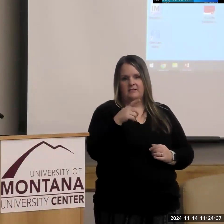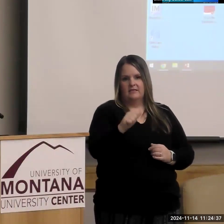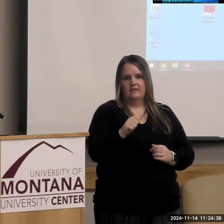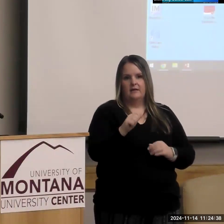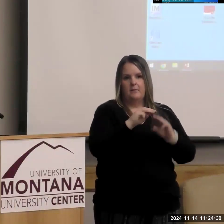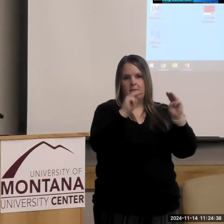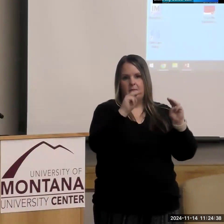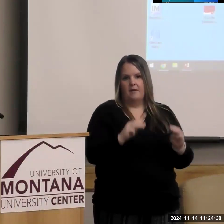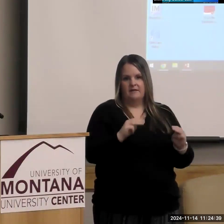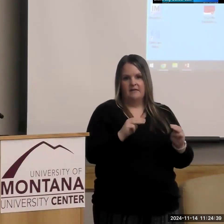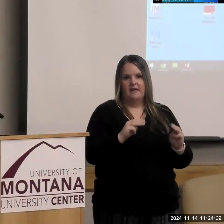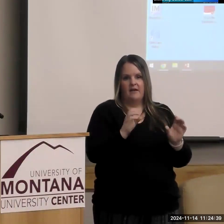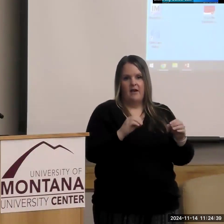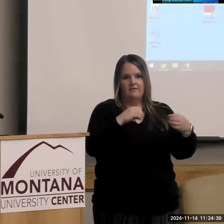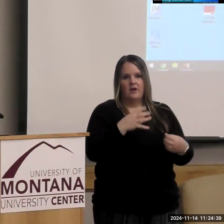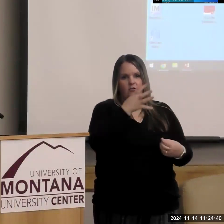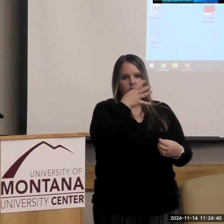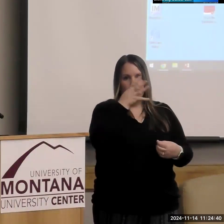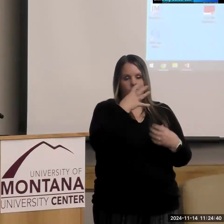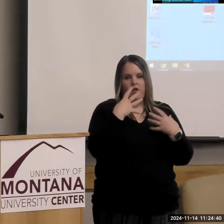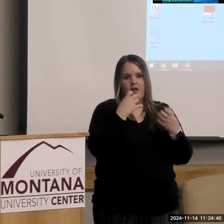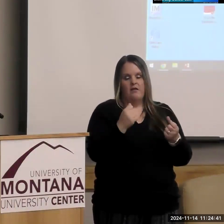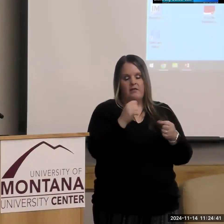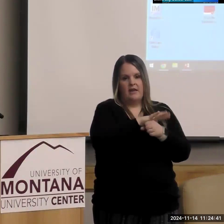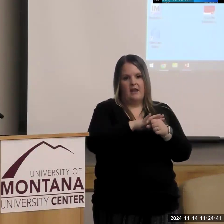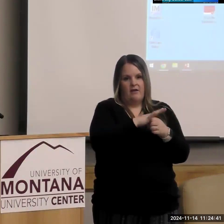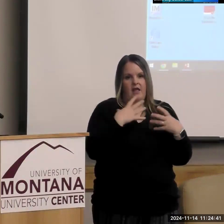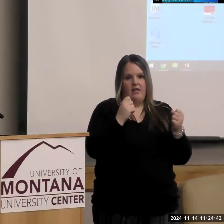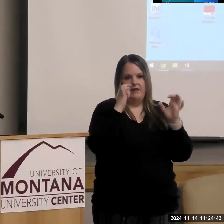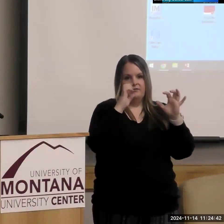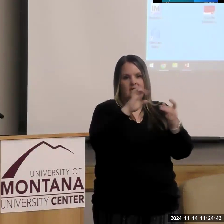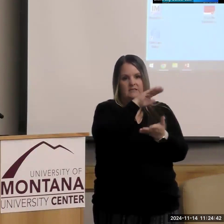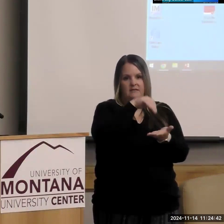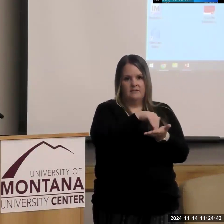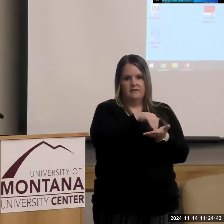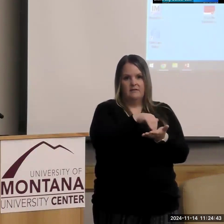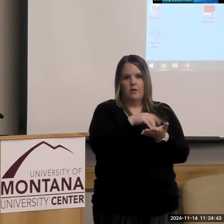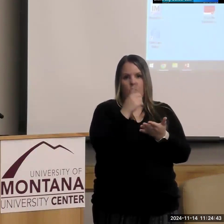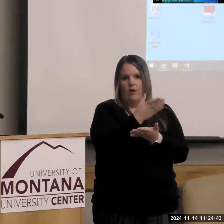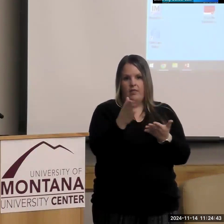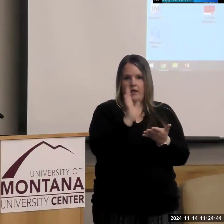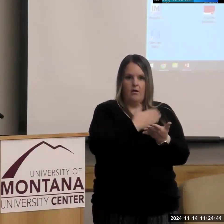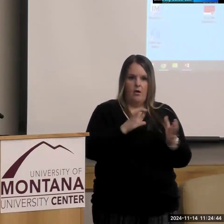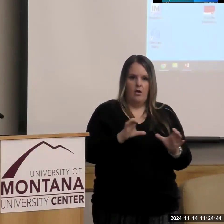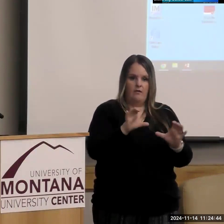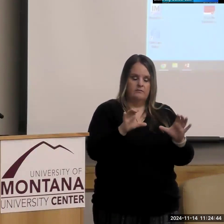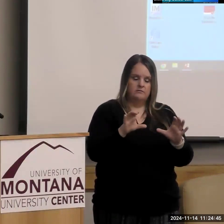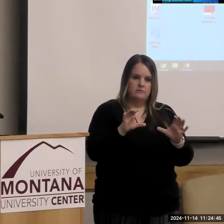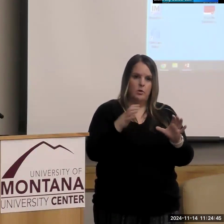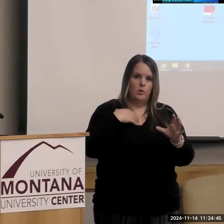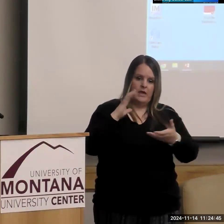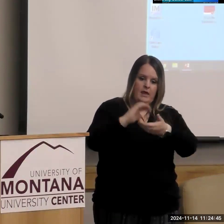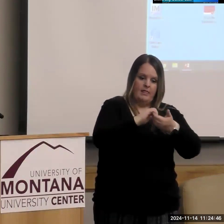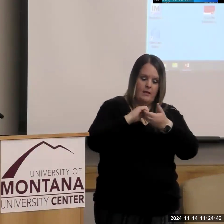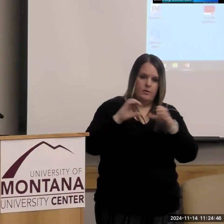of Rural Health and Area Health Education Center. And my question is one of the things that our office does is it collaborates to do